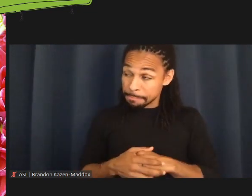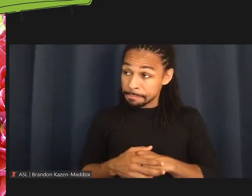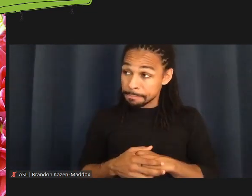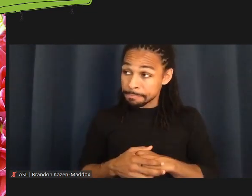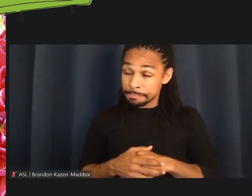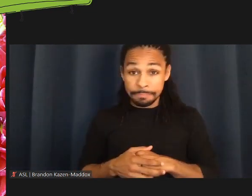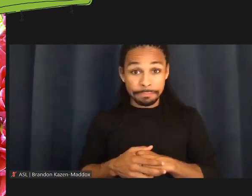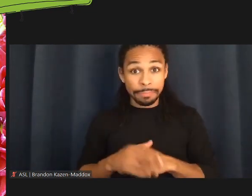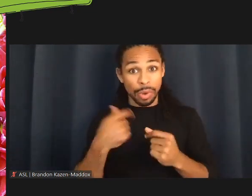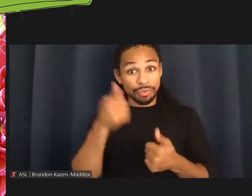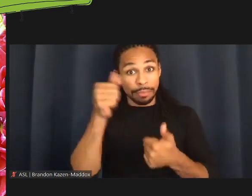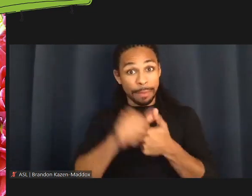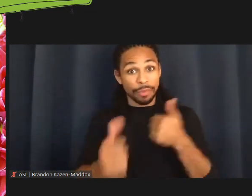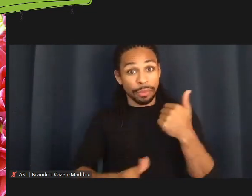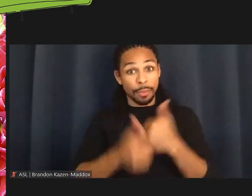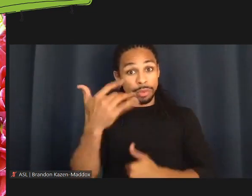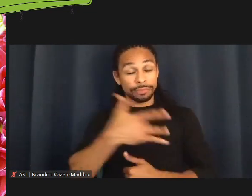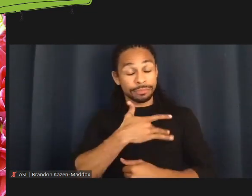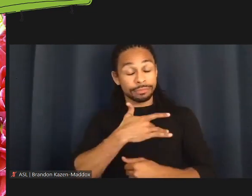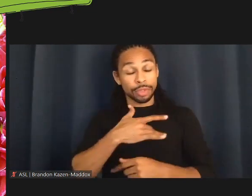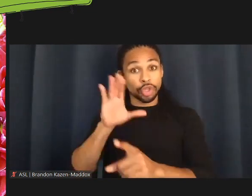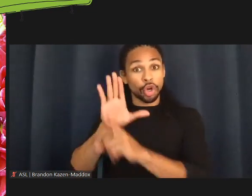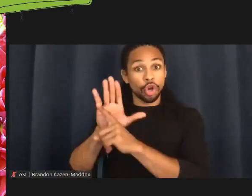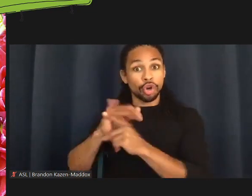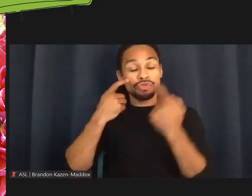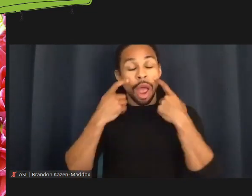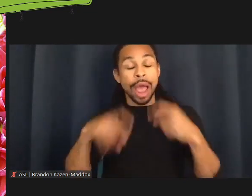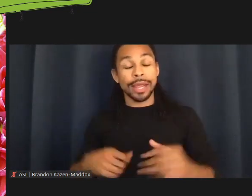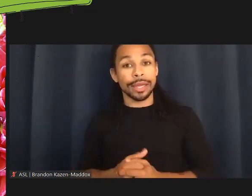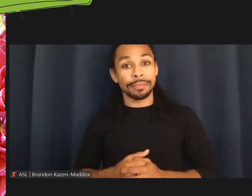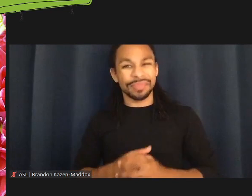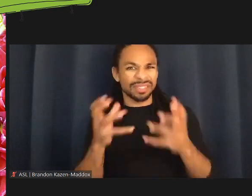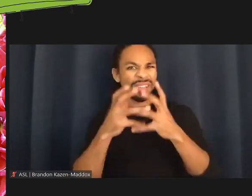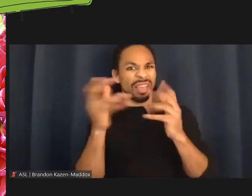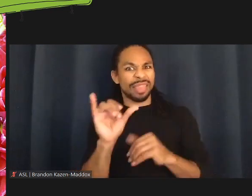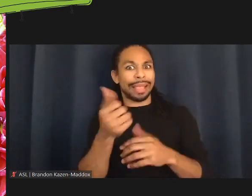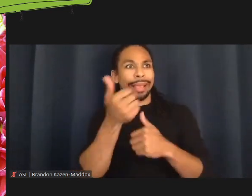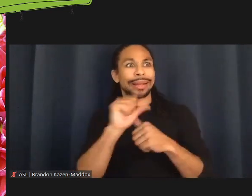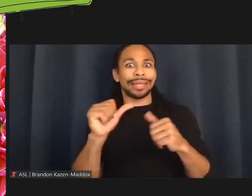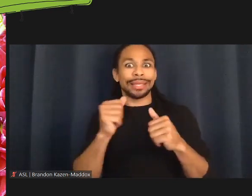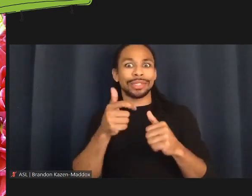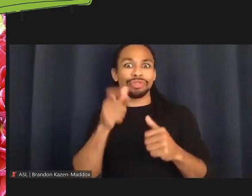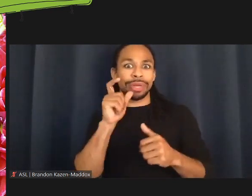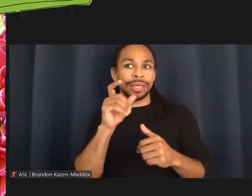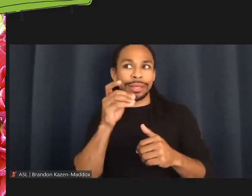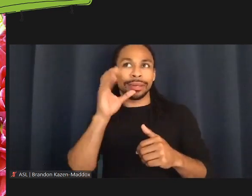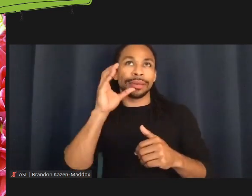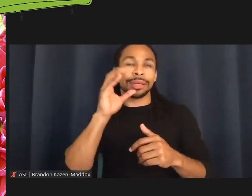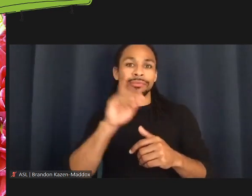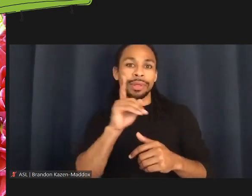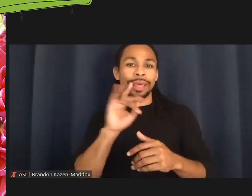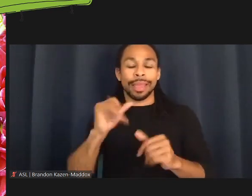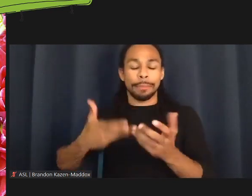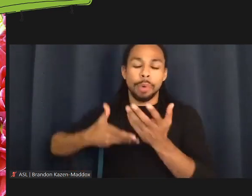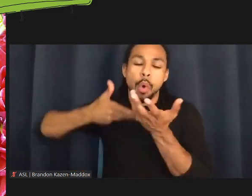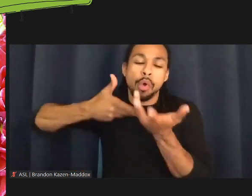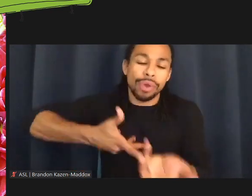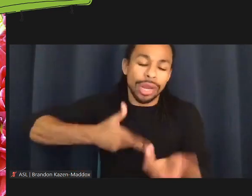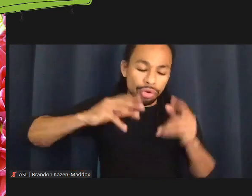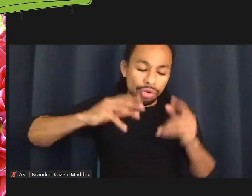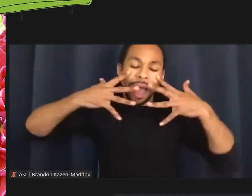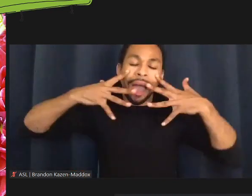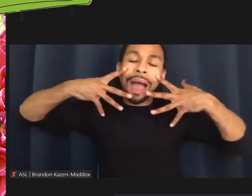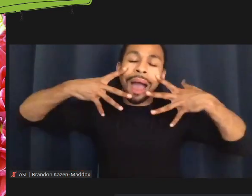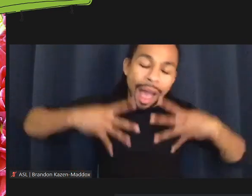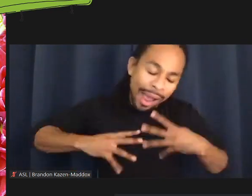is her crying, which is a lot like any drink really, a pouring, which reminds me of something a friend